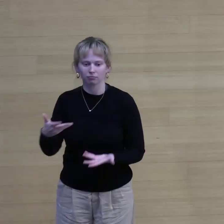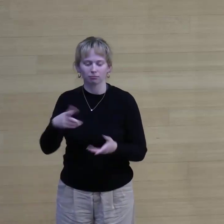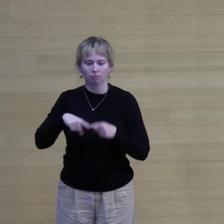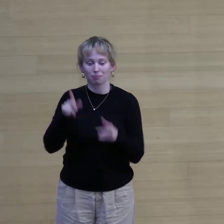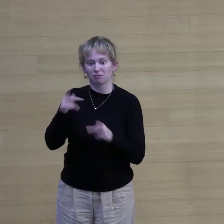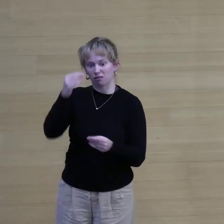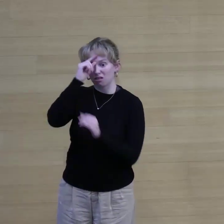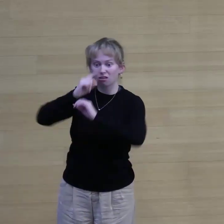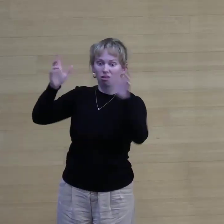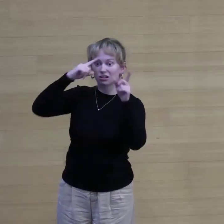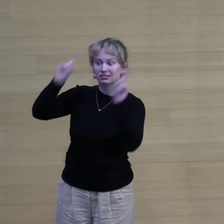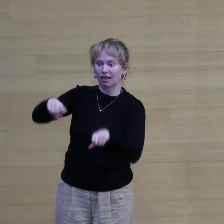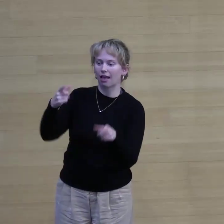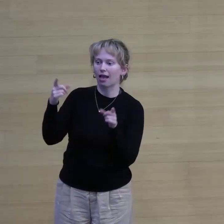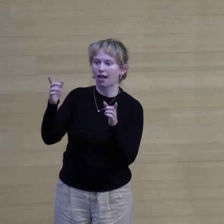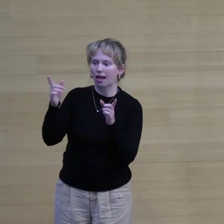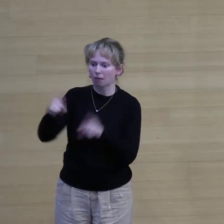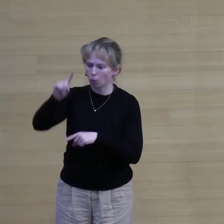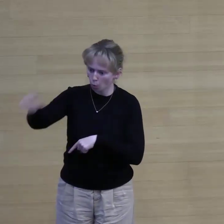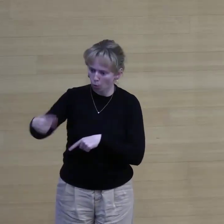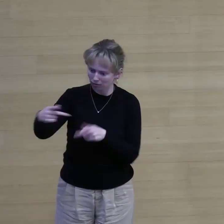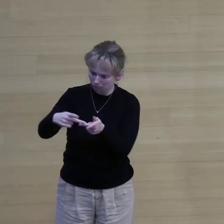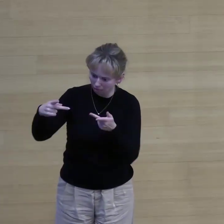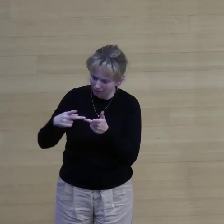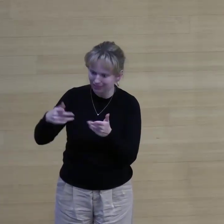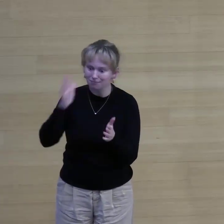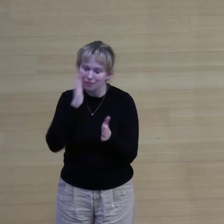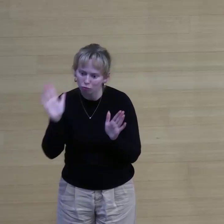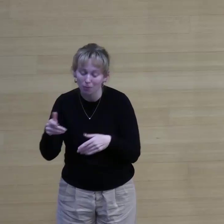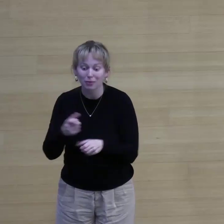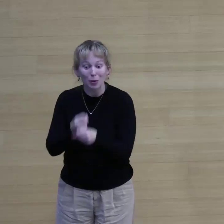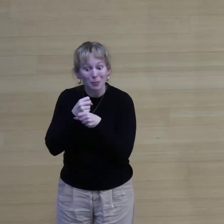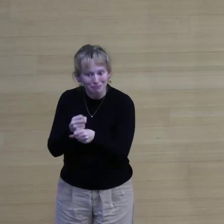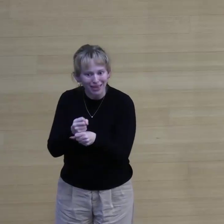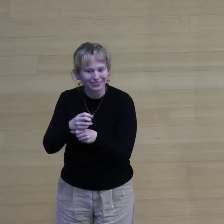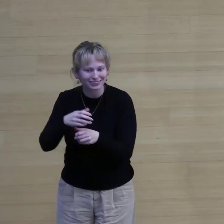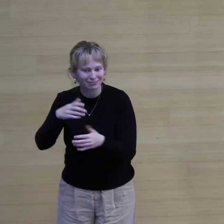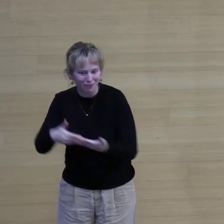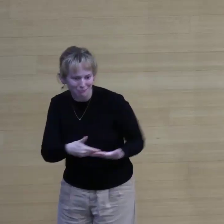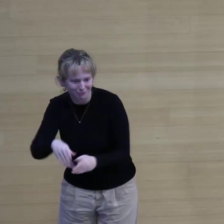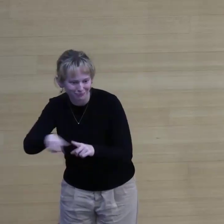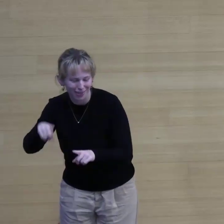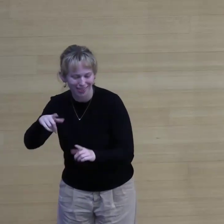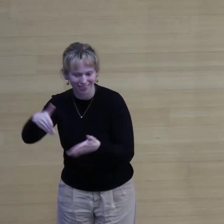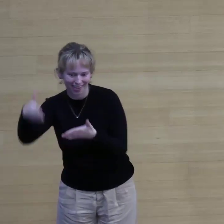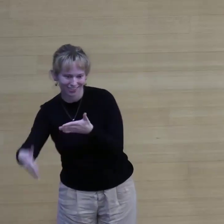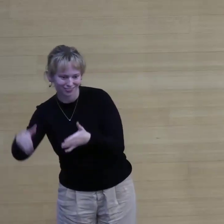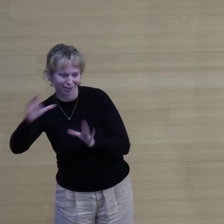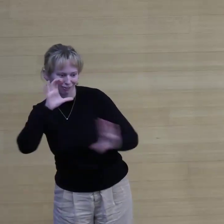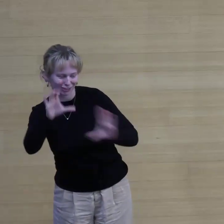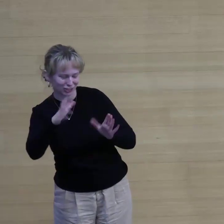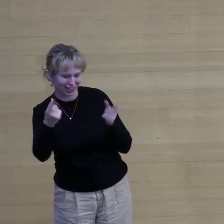think consent is the thing that happens in the bedroom that makes the babies, but yet we're at the other end of the conversation